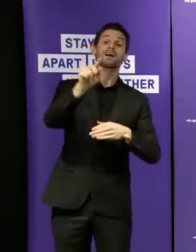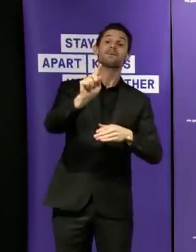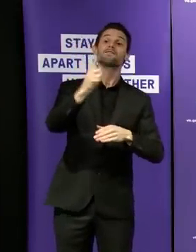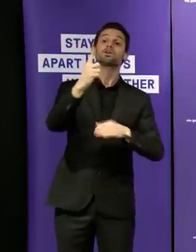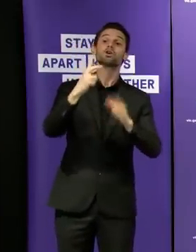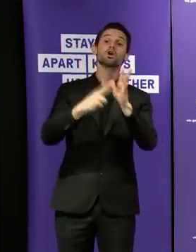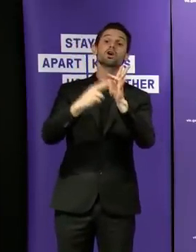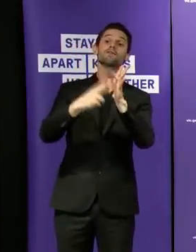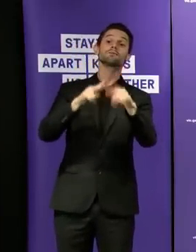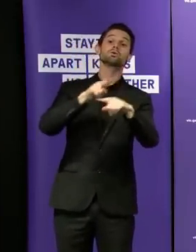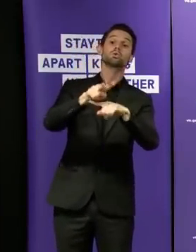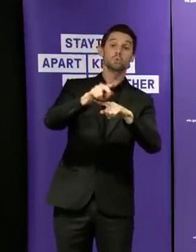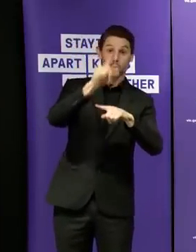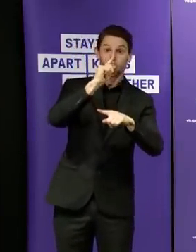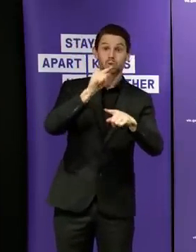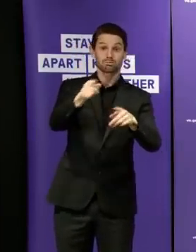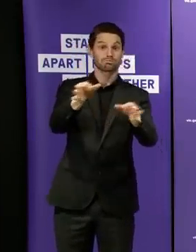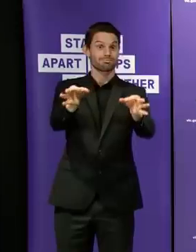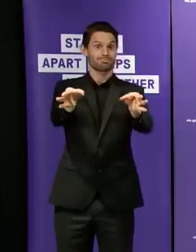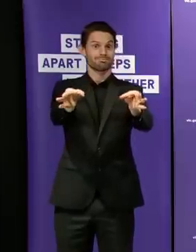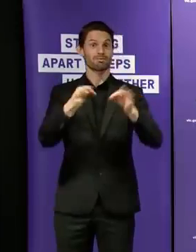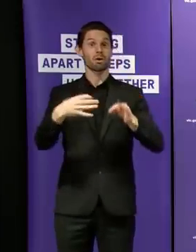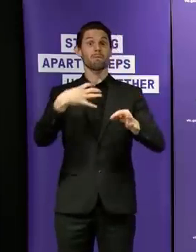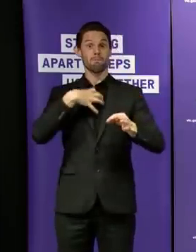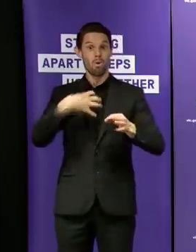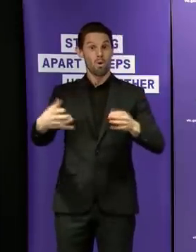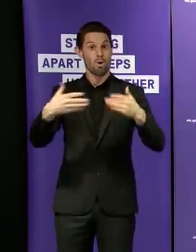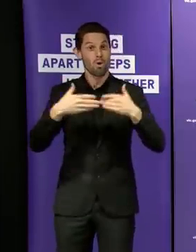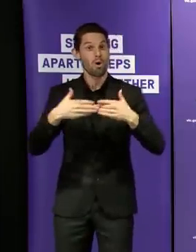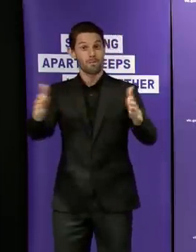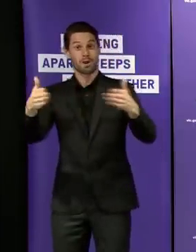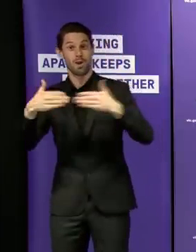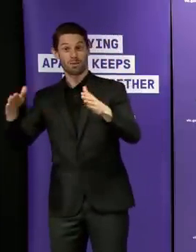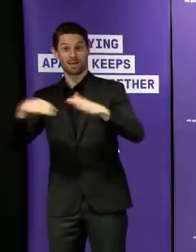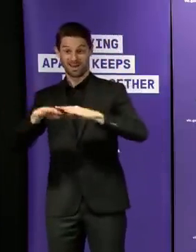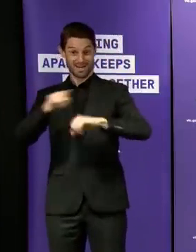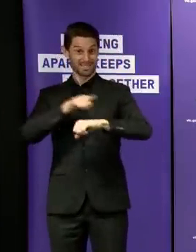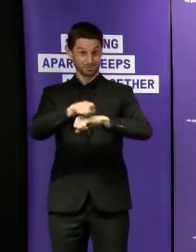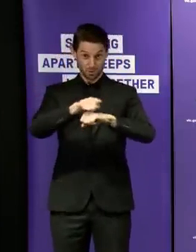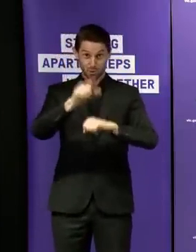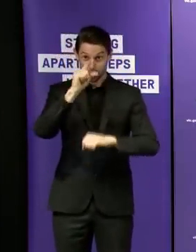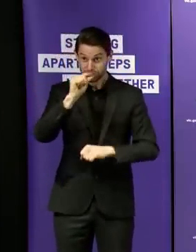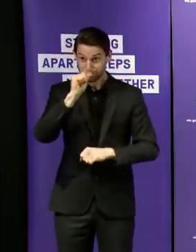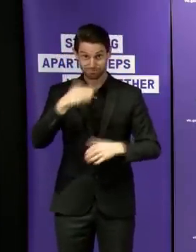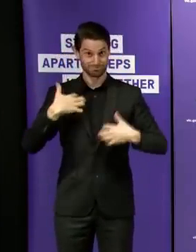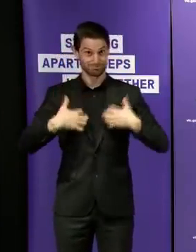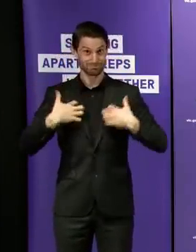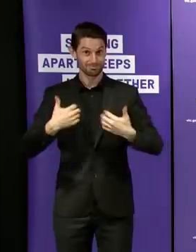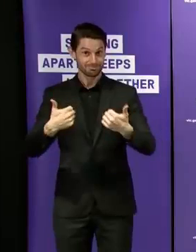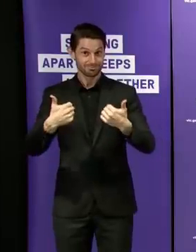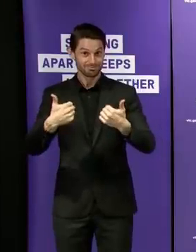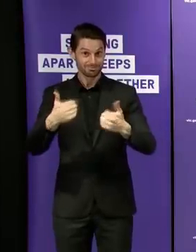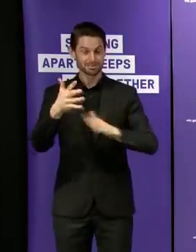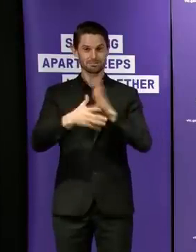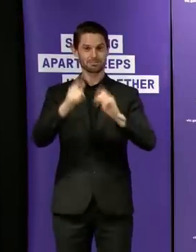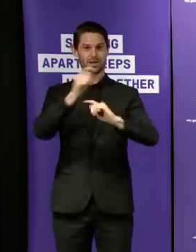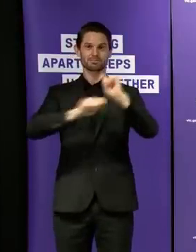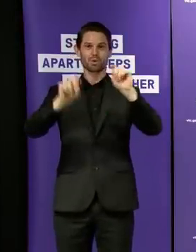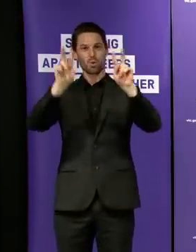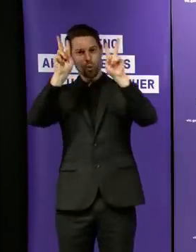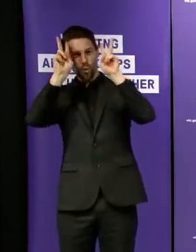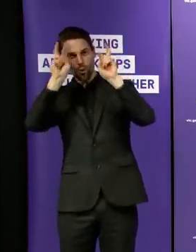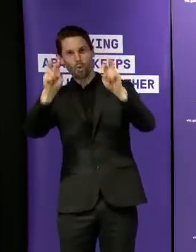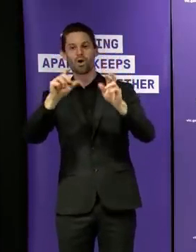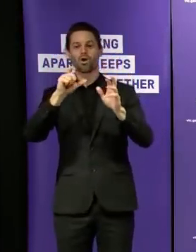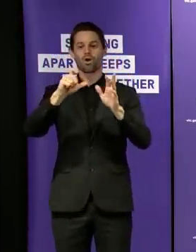November deadline forward and find that next big step towards COVID, take that next big step towards COVID